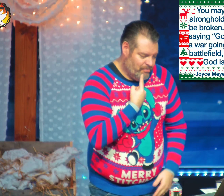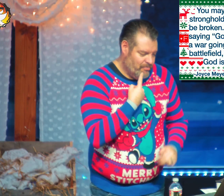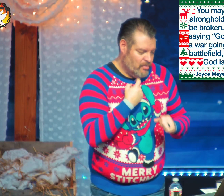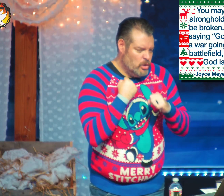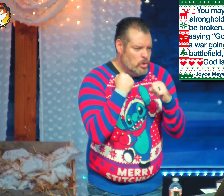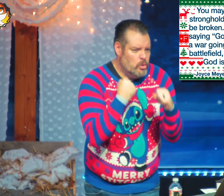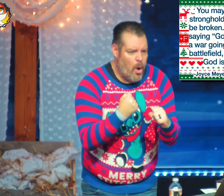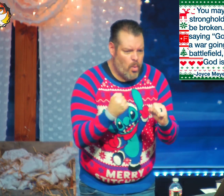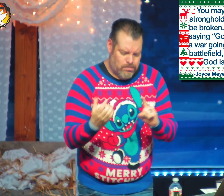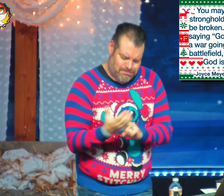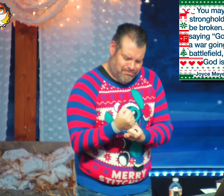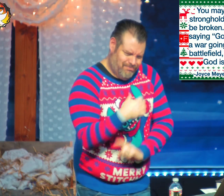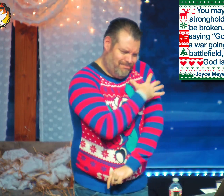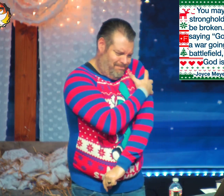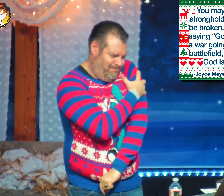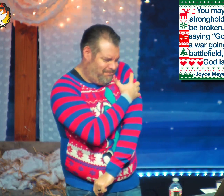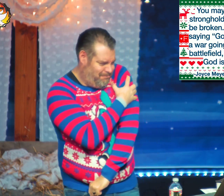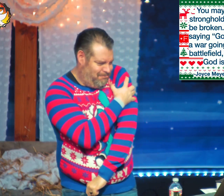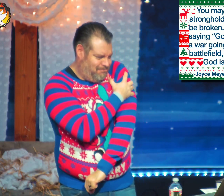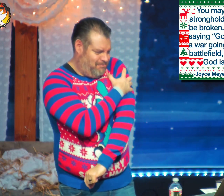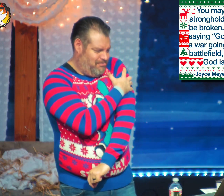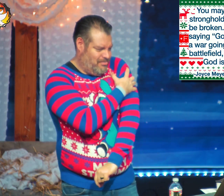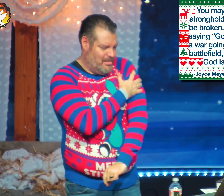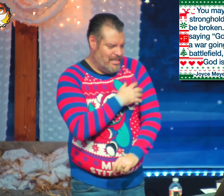And that's what we need to continue to remember.